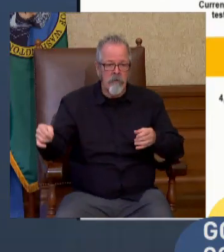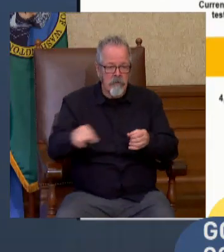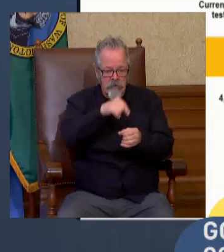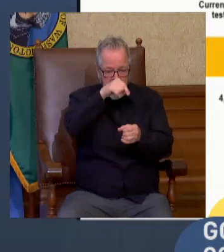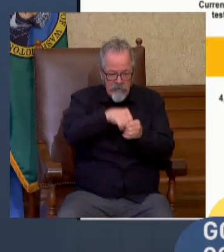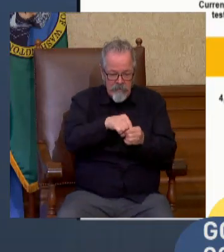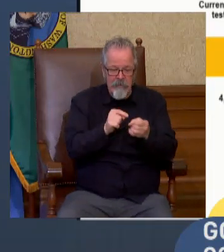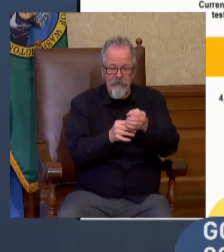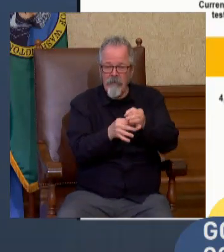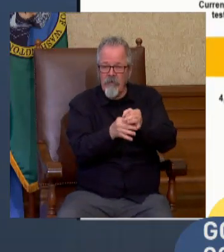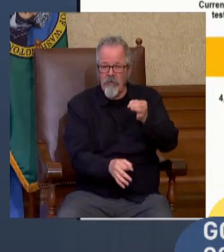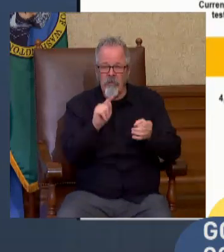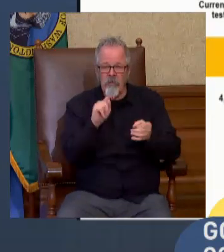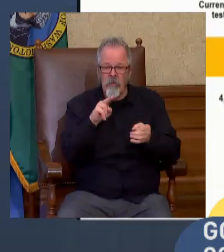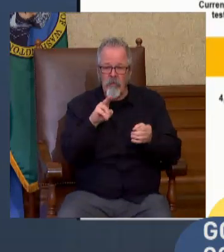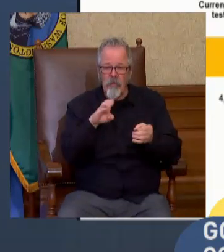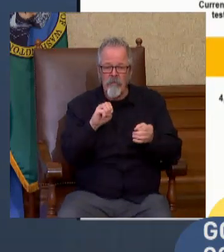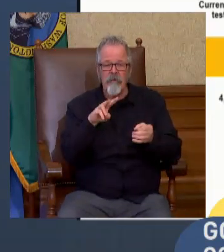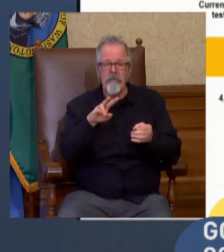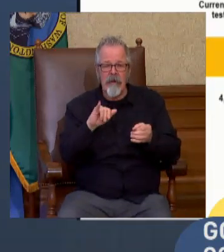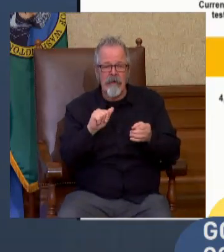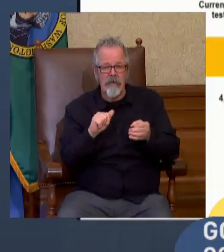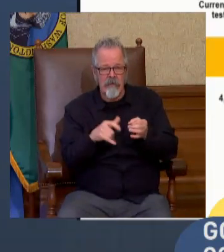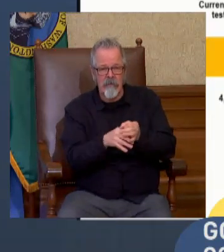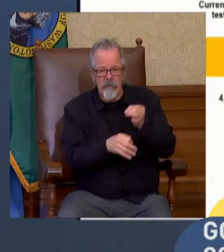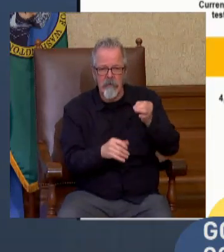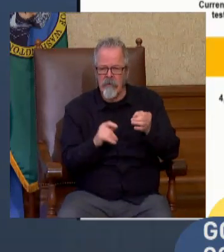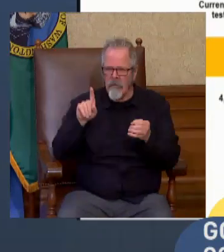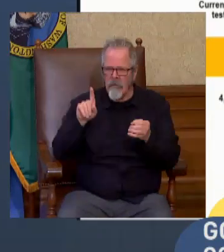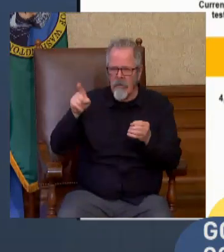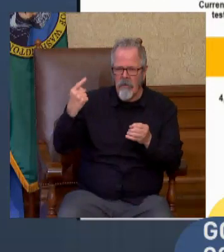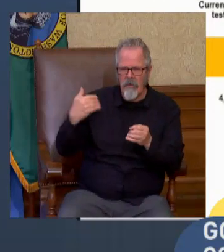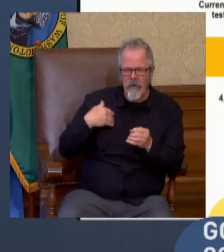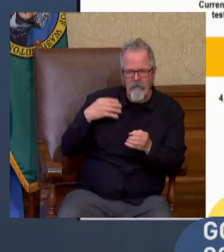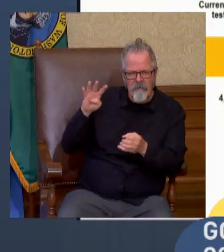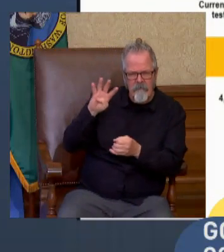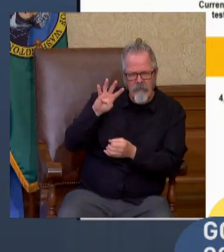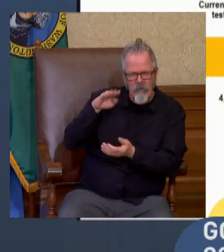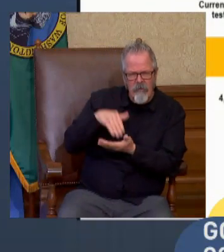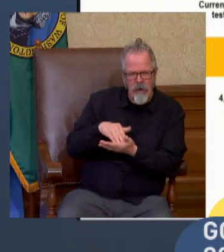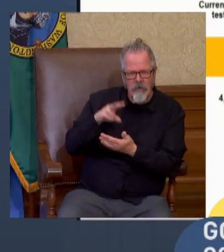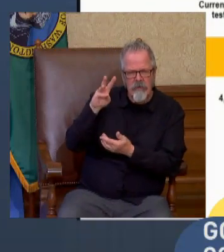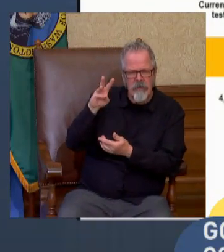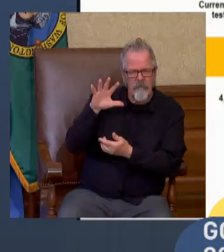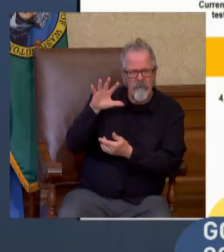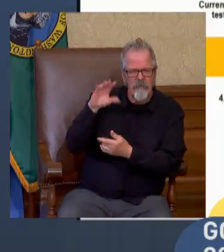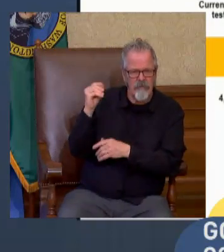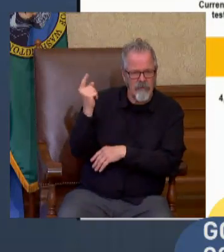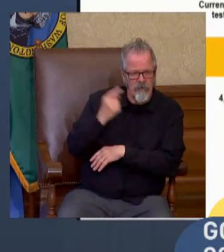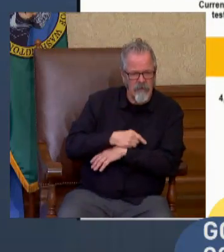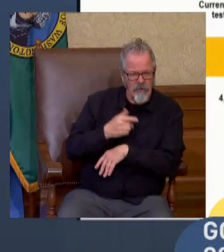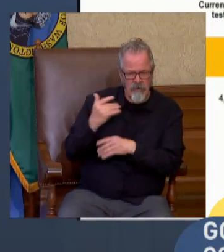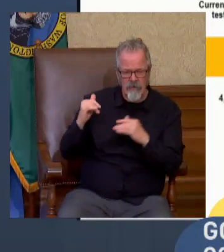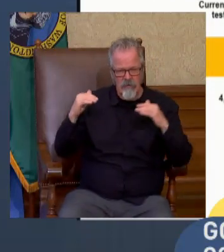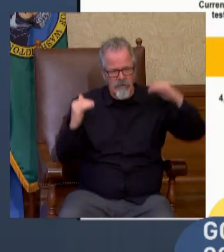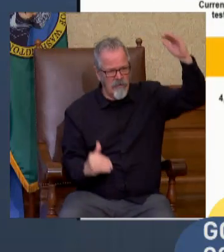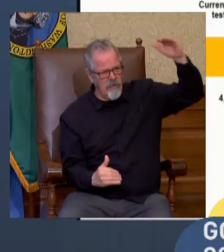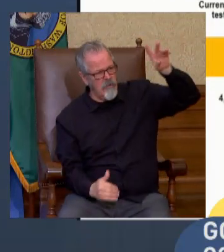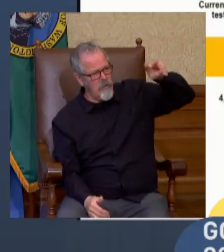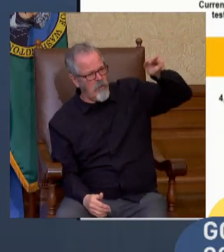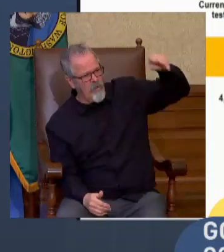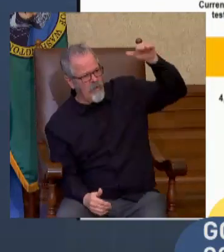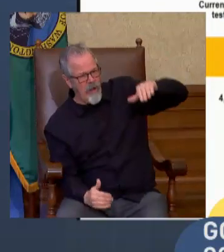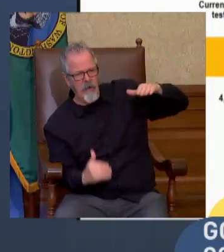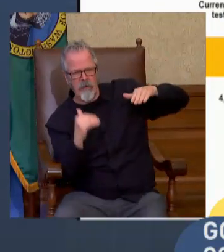darker tan bar. So what you see is we have to have increased testing material if we're